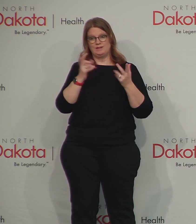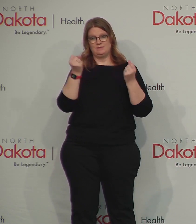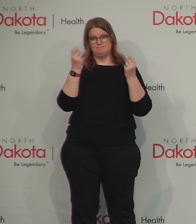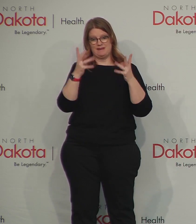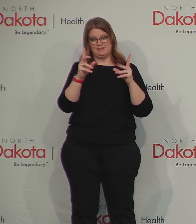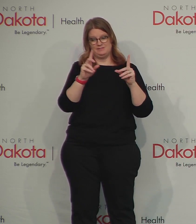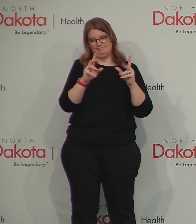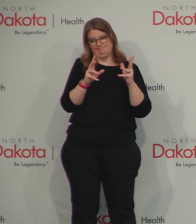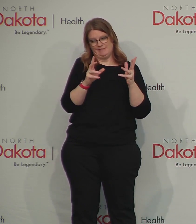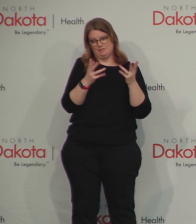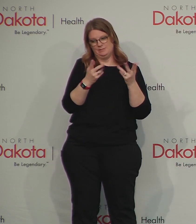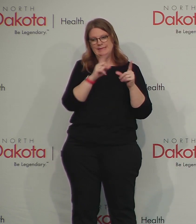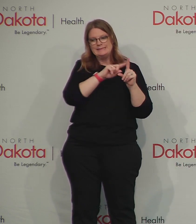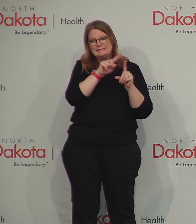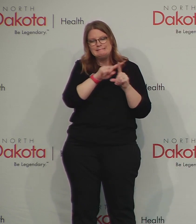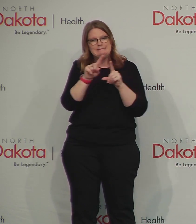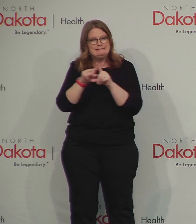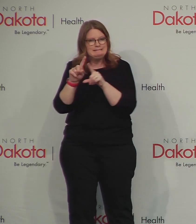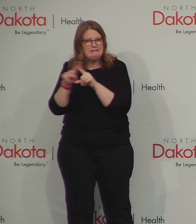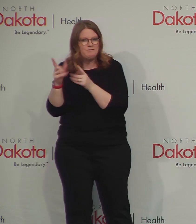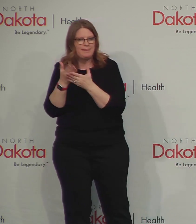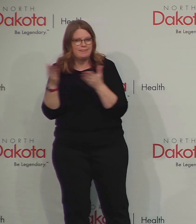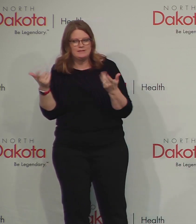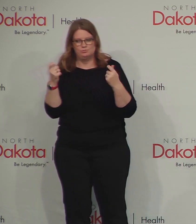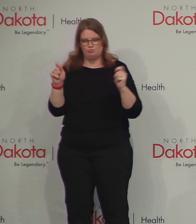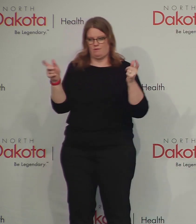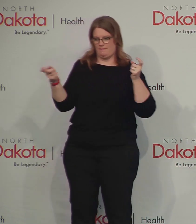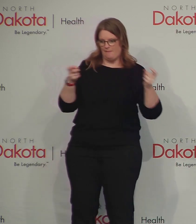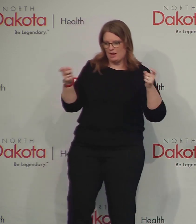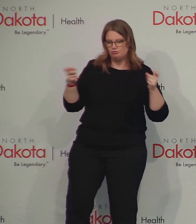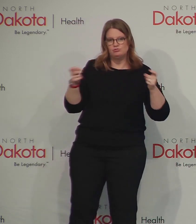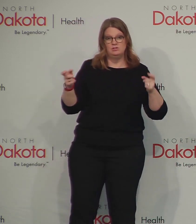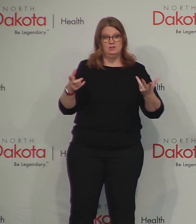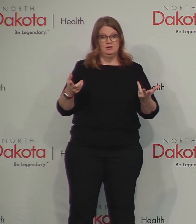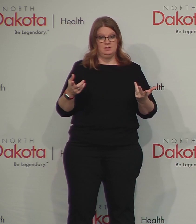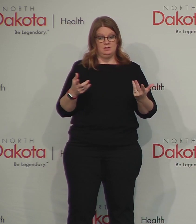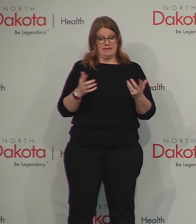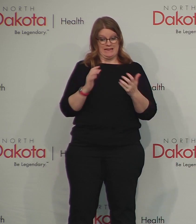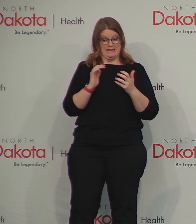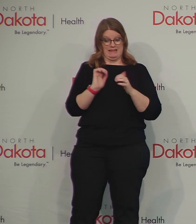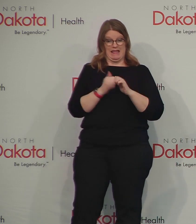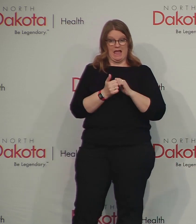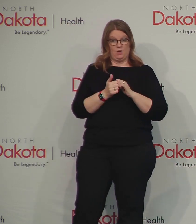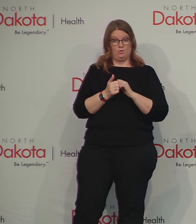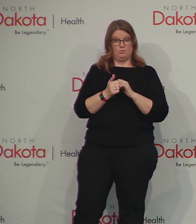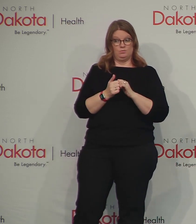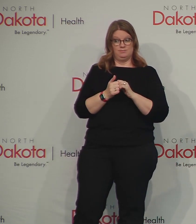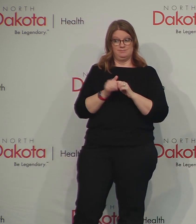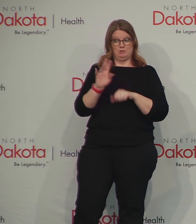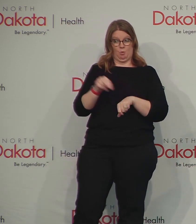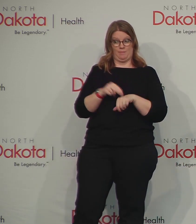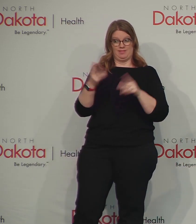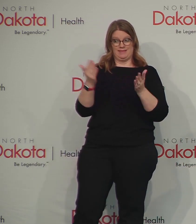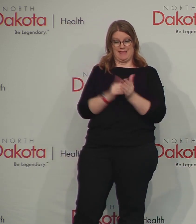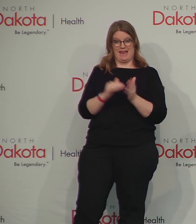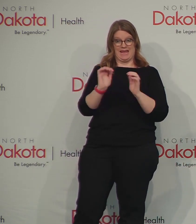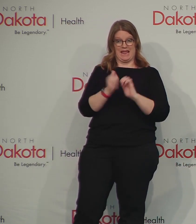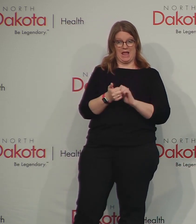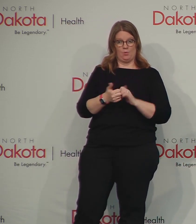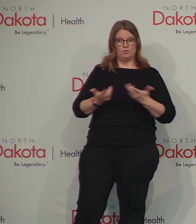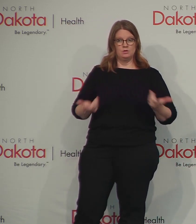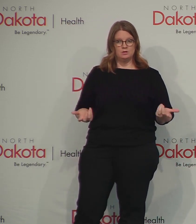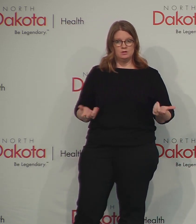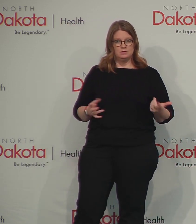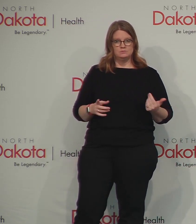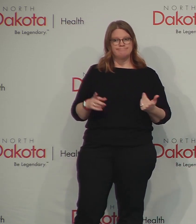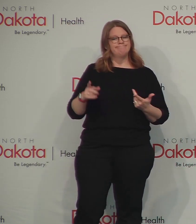path towards the path towards us getting, quote, back to normal is people actually taking action